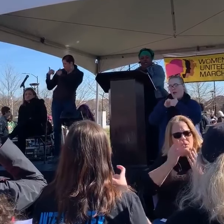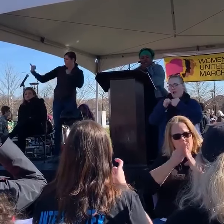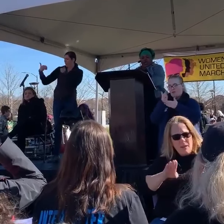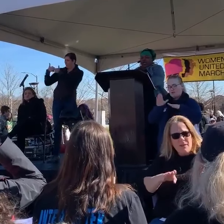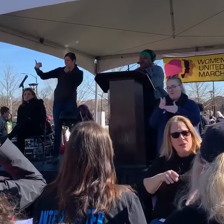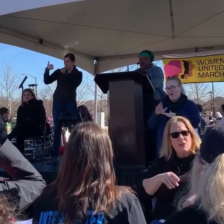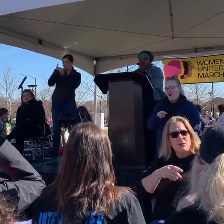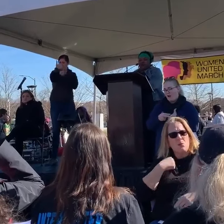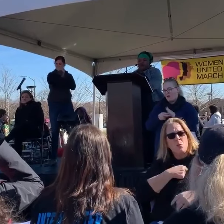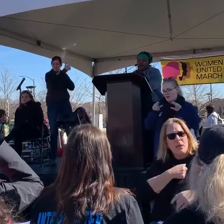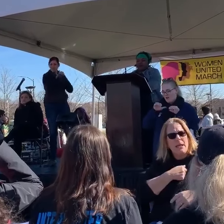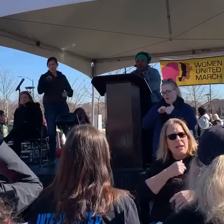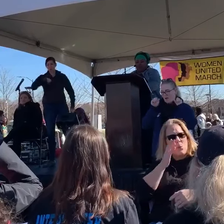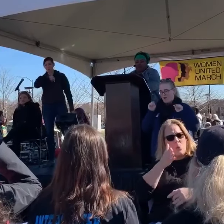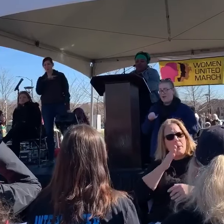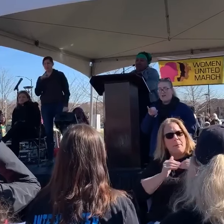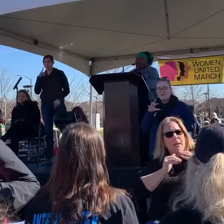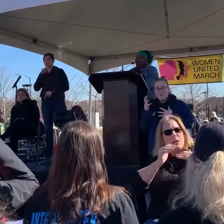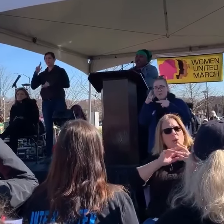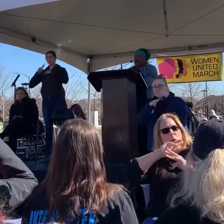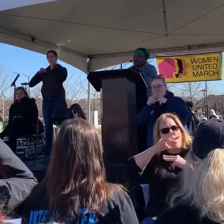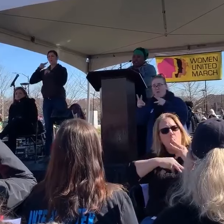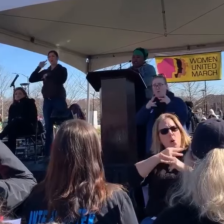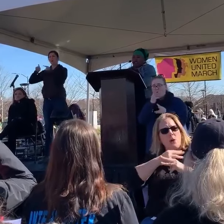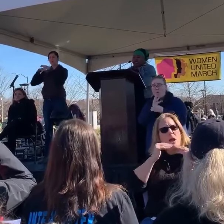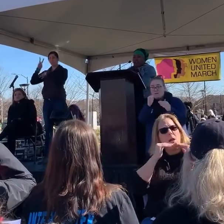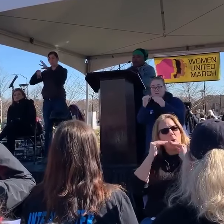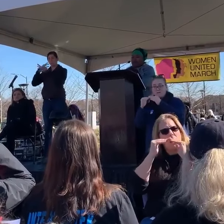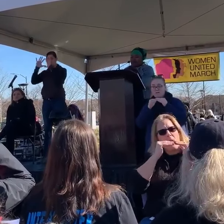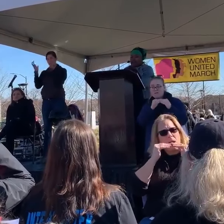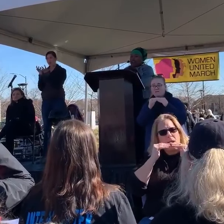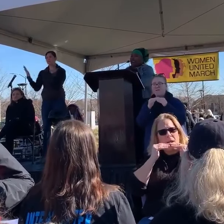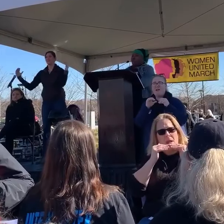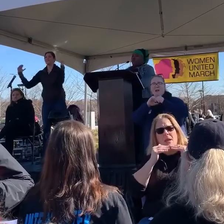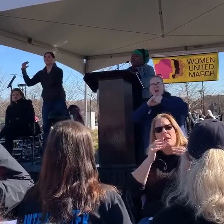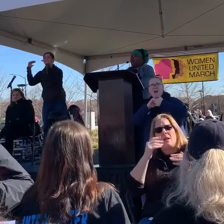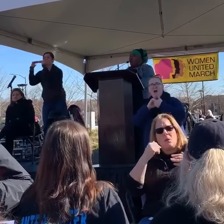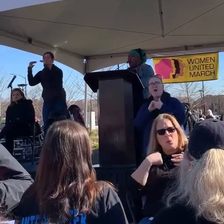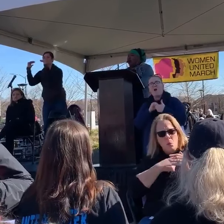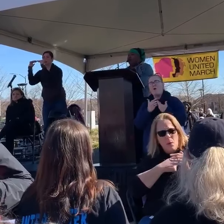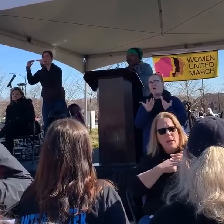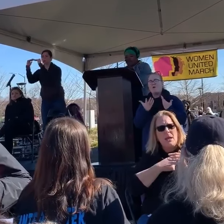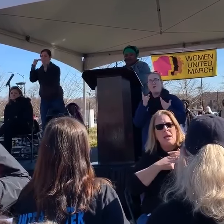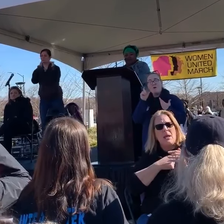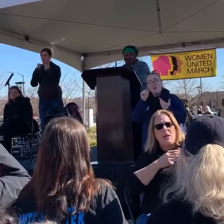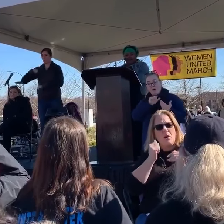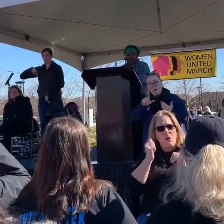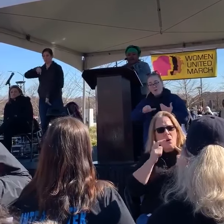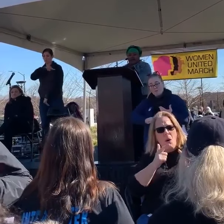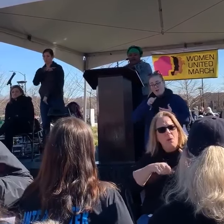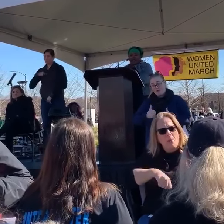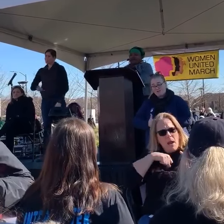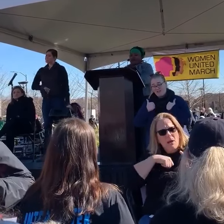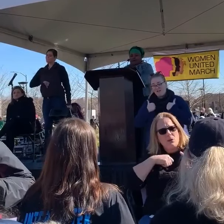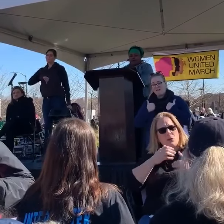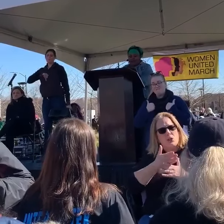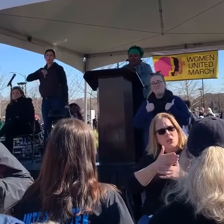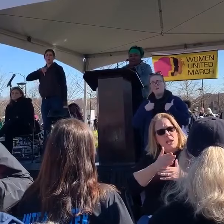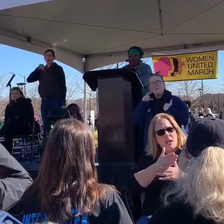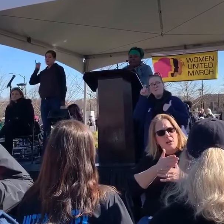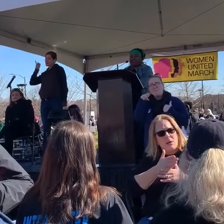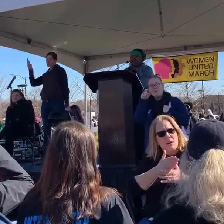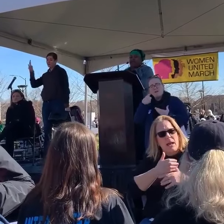And if we are to build a world of equity and equality that we are all proud to live in, then